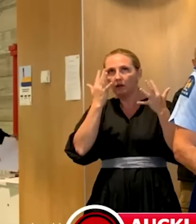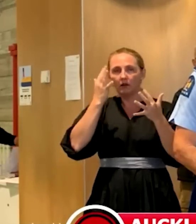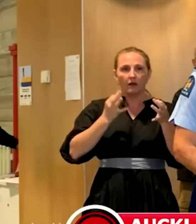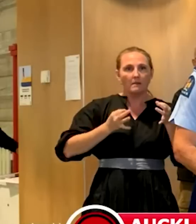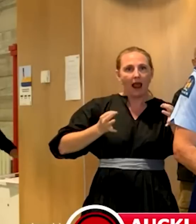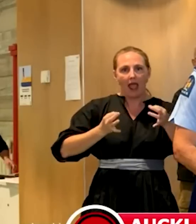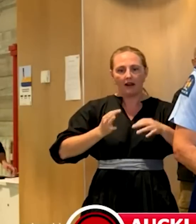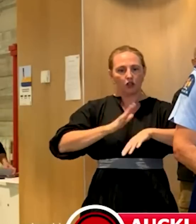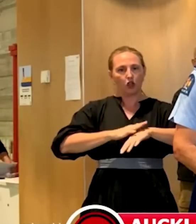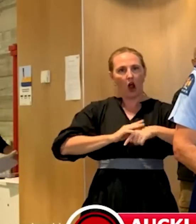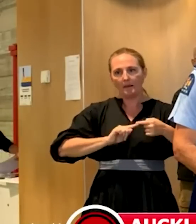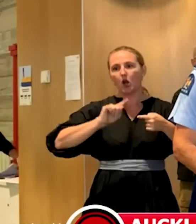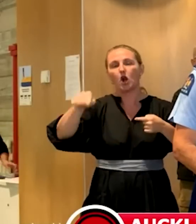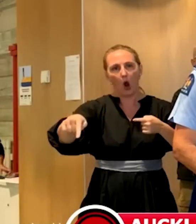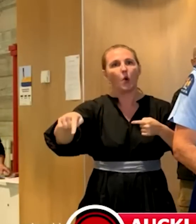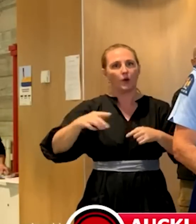destination.